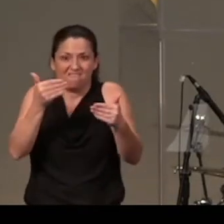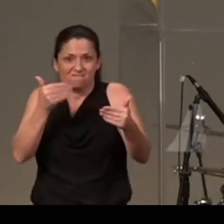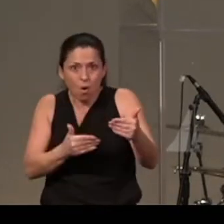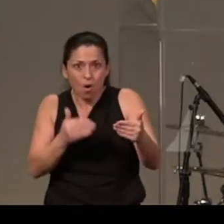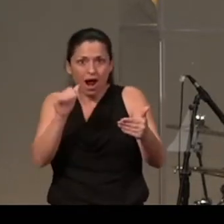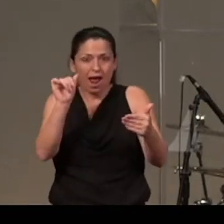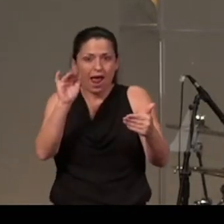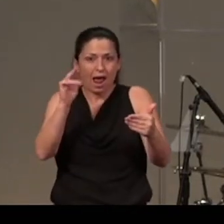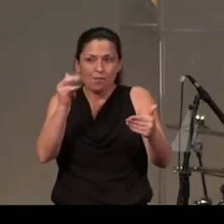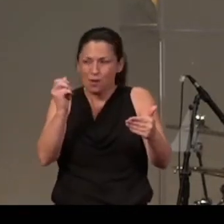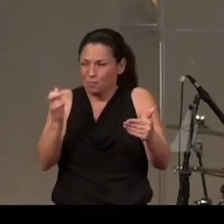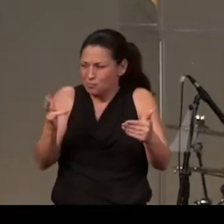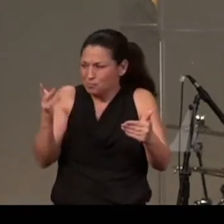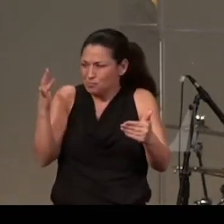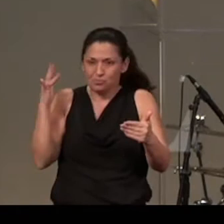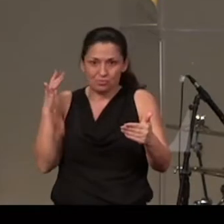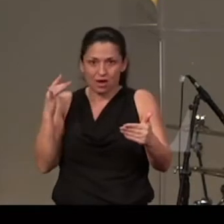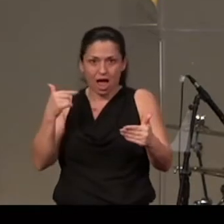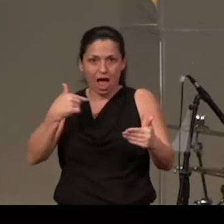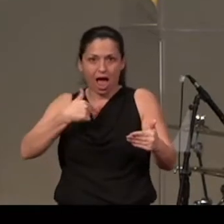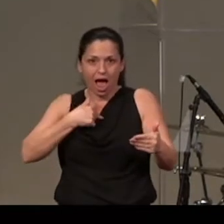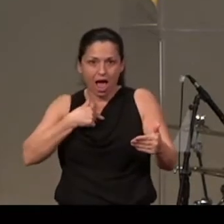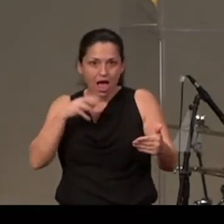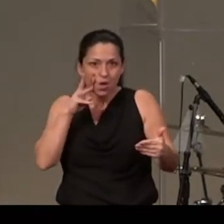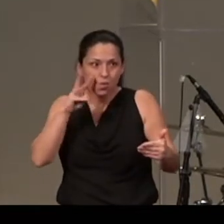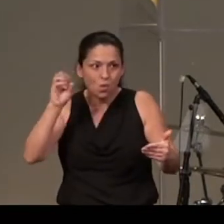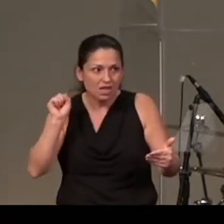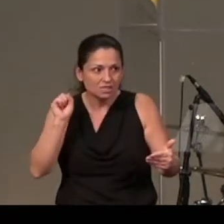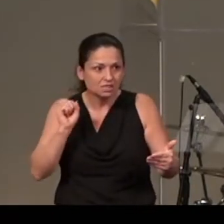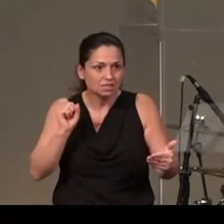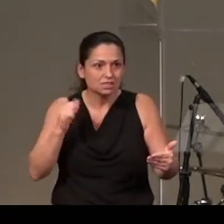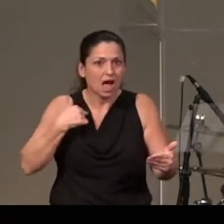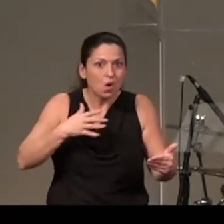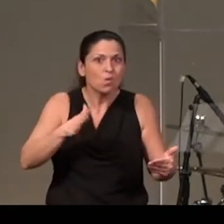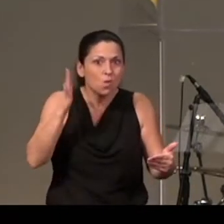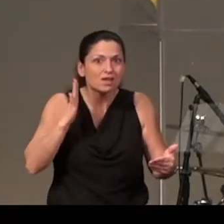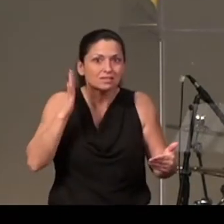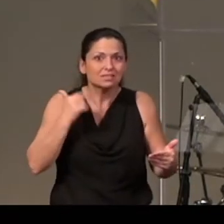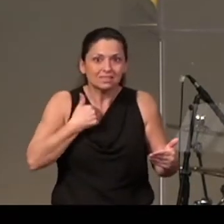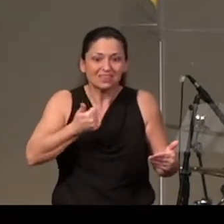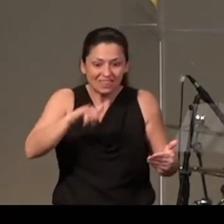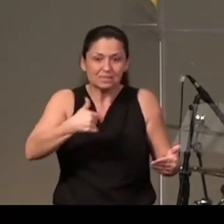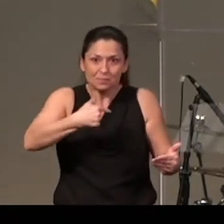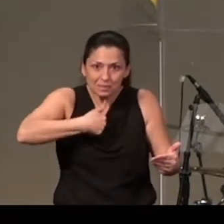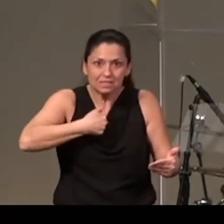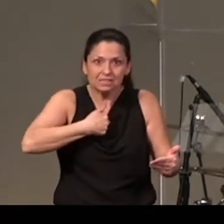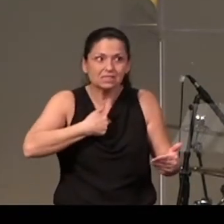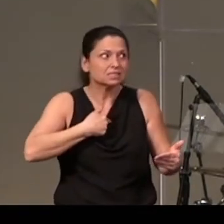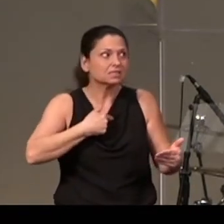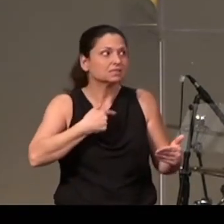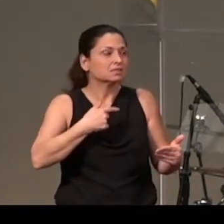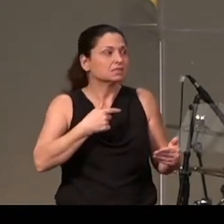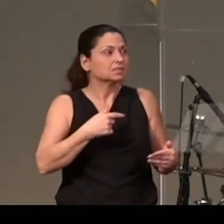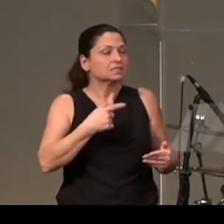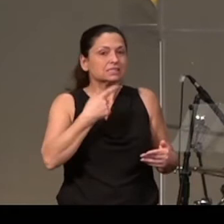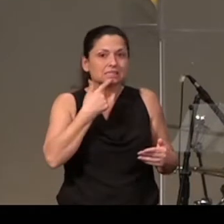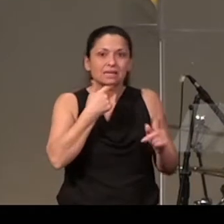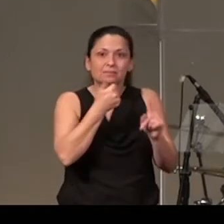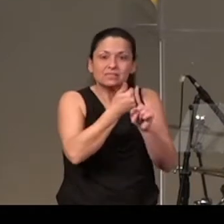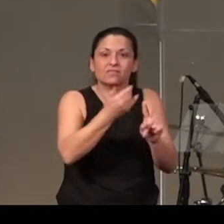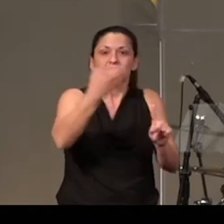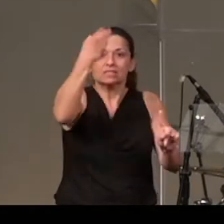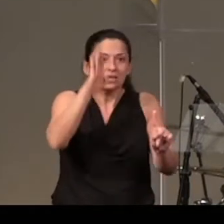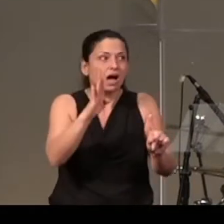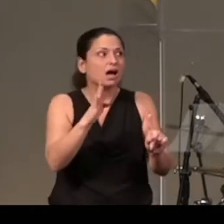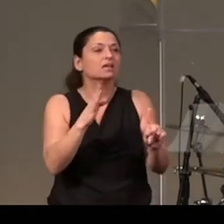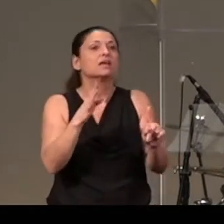I was. But that's not what he's claiming. He's saying before Abraham was born, what I am, because I'm God. And they knew